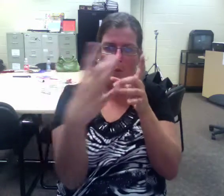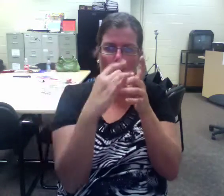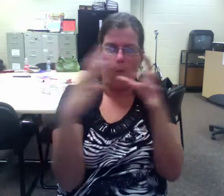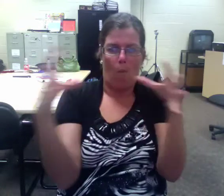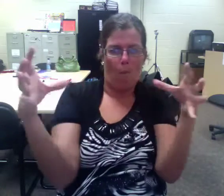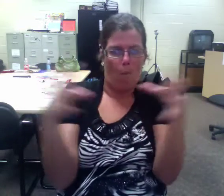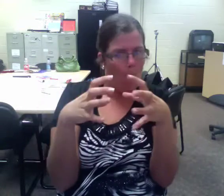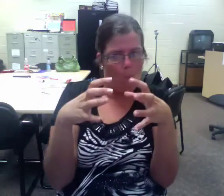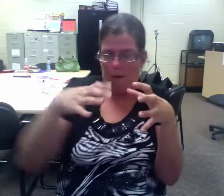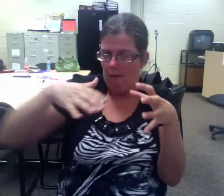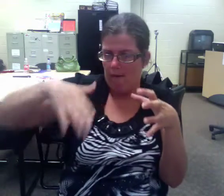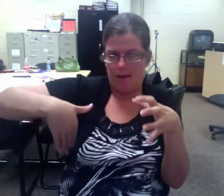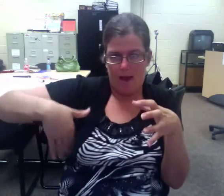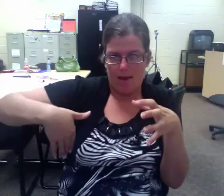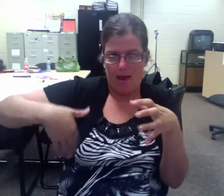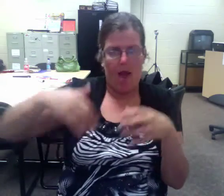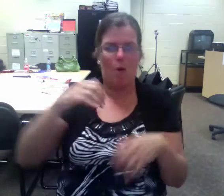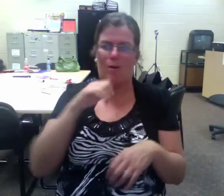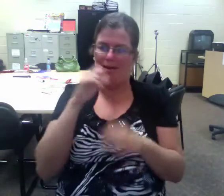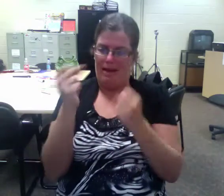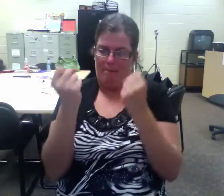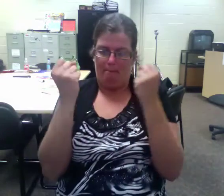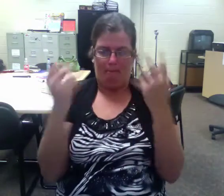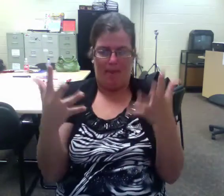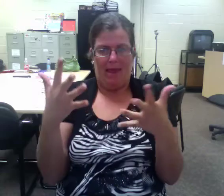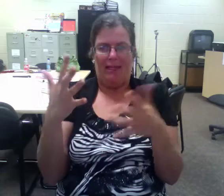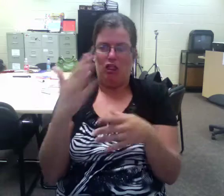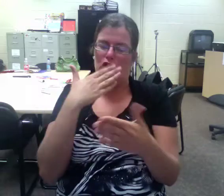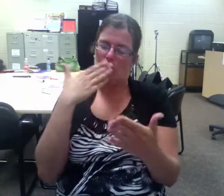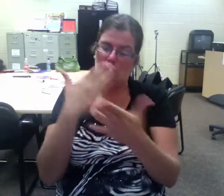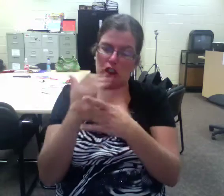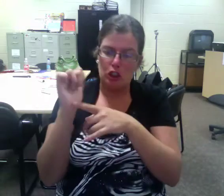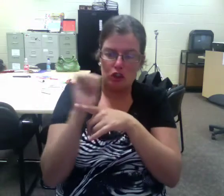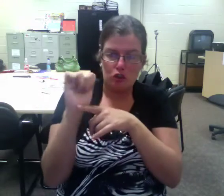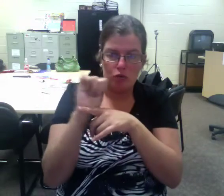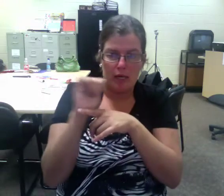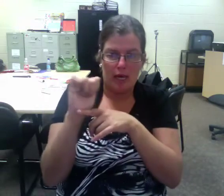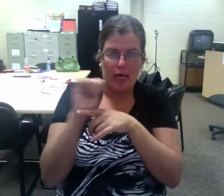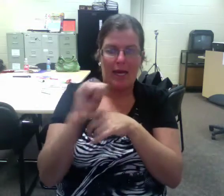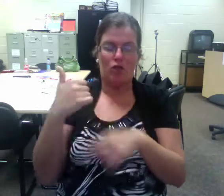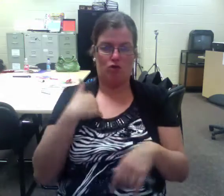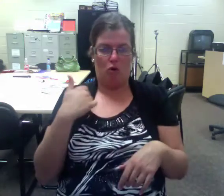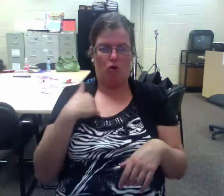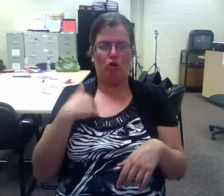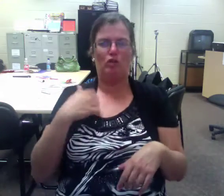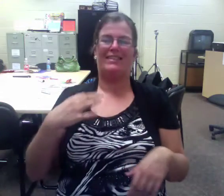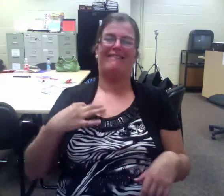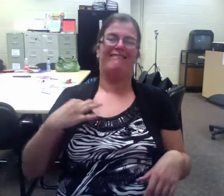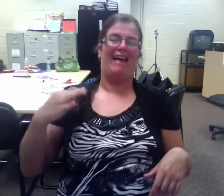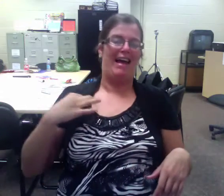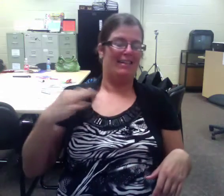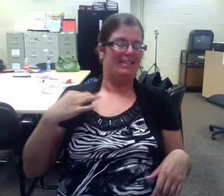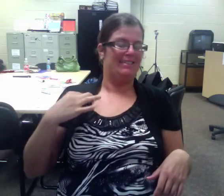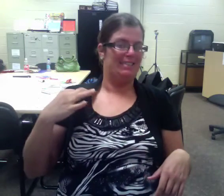well-trained soldiers. They were just volunteers. And they lacked supplies. Didn't have enough money coming in to keep them